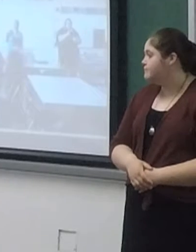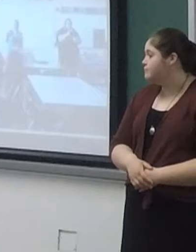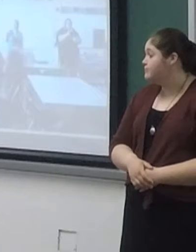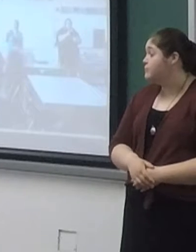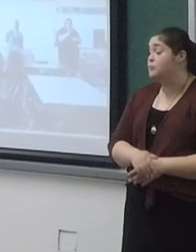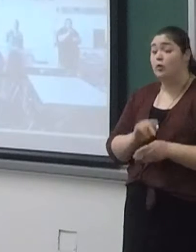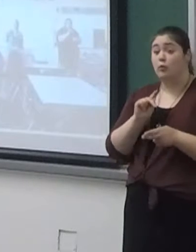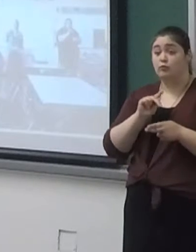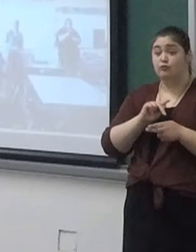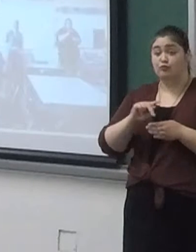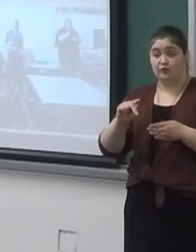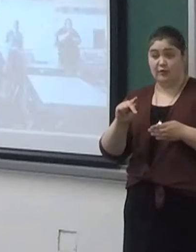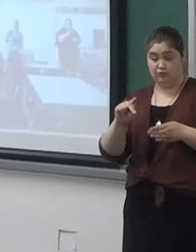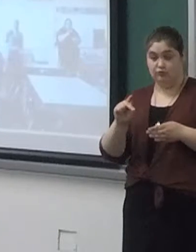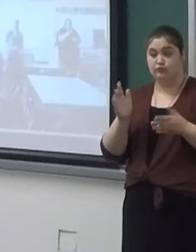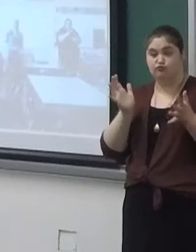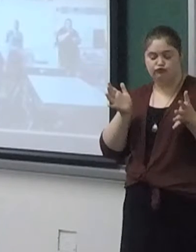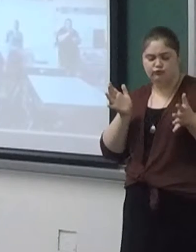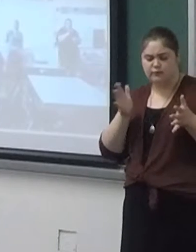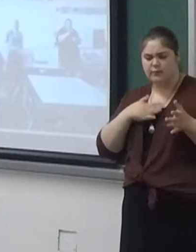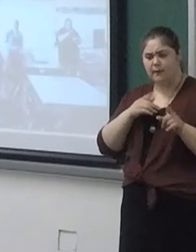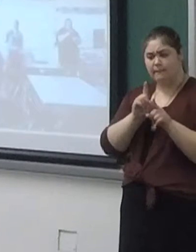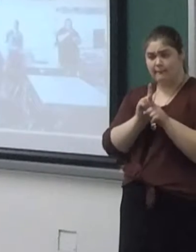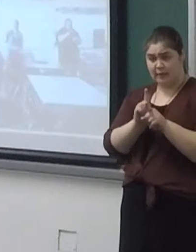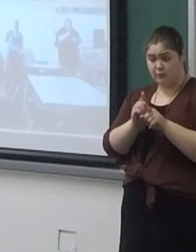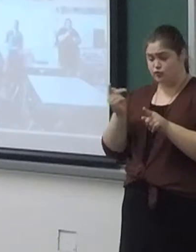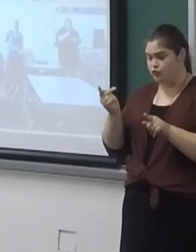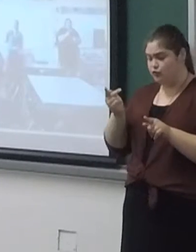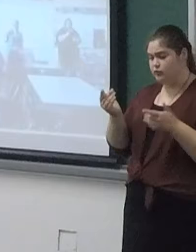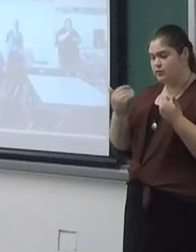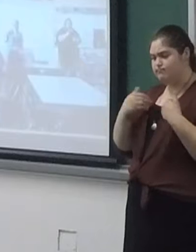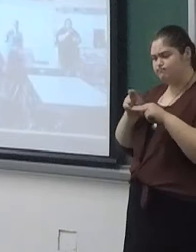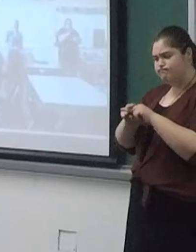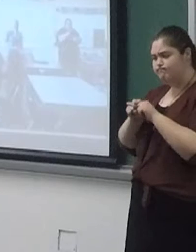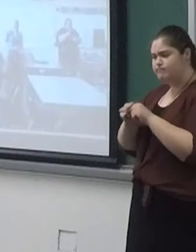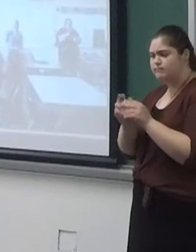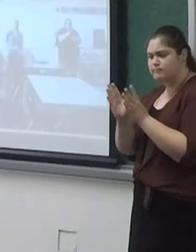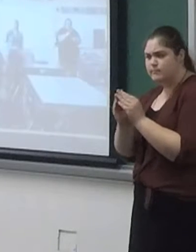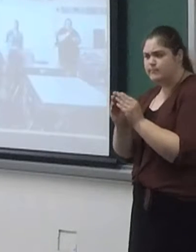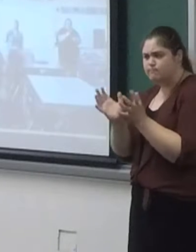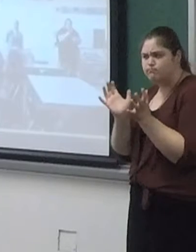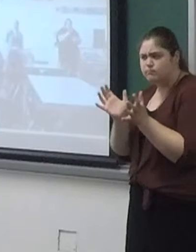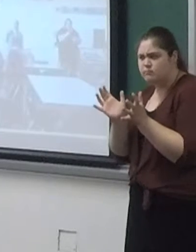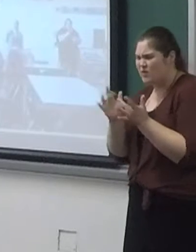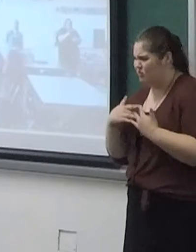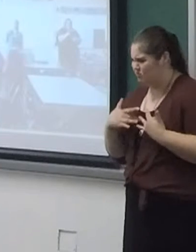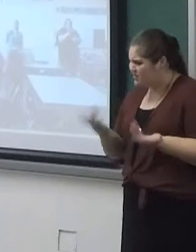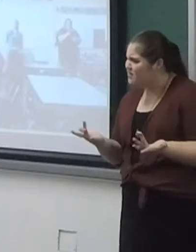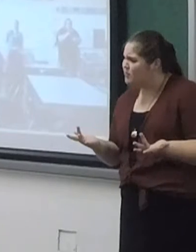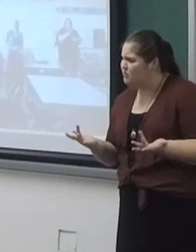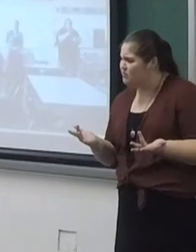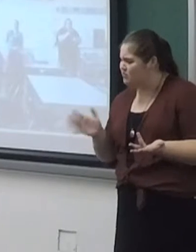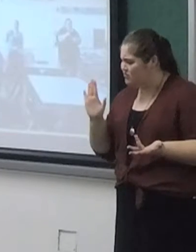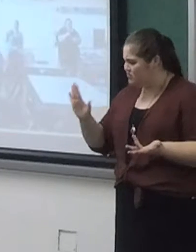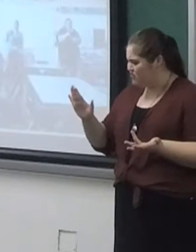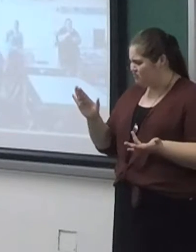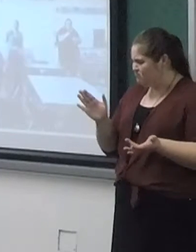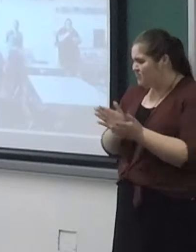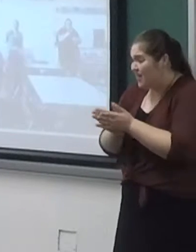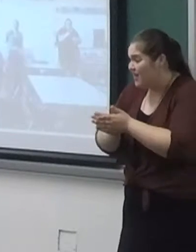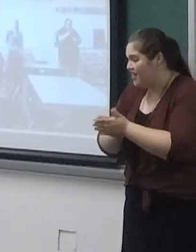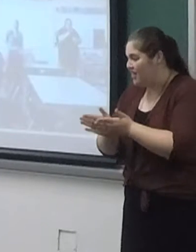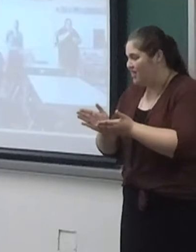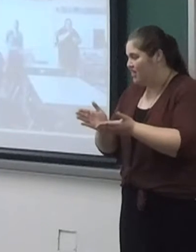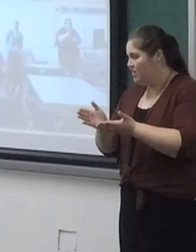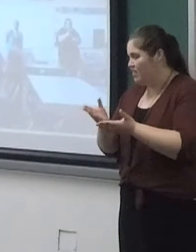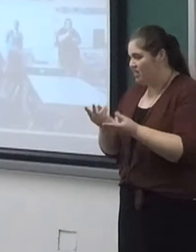professional chat. My mentor and I actually had a sit-down conversation, and she kind of was like, what's up with you? Your motivation seems to be